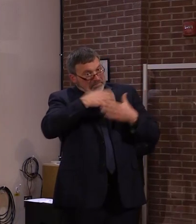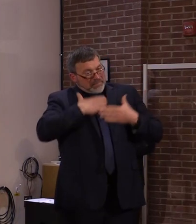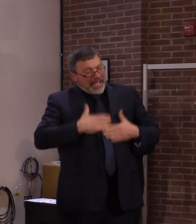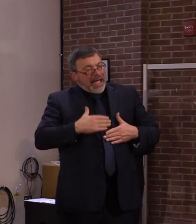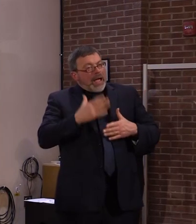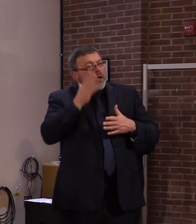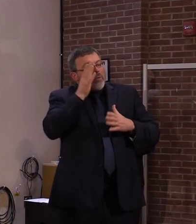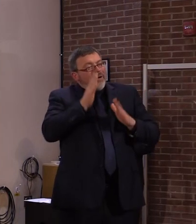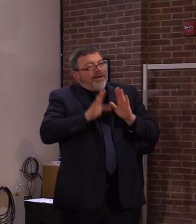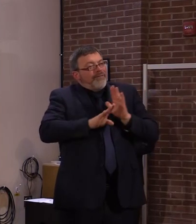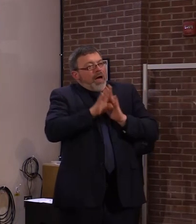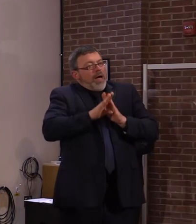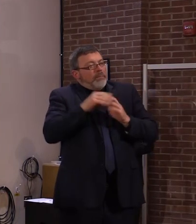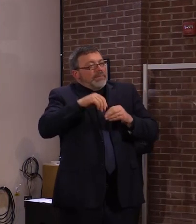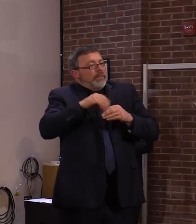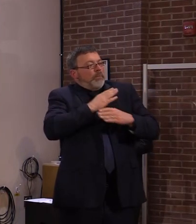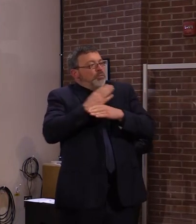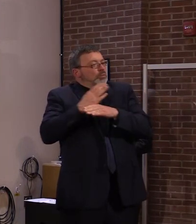So